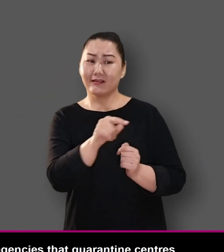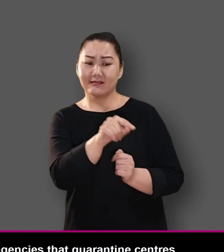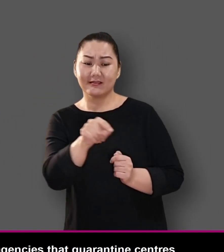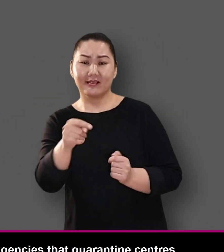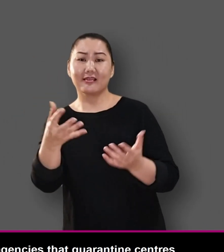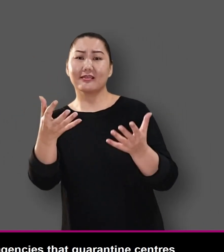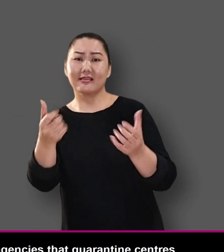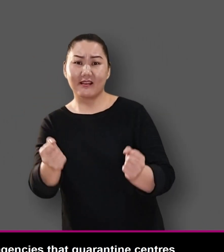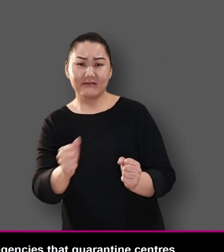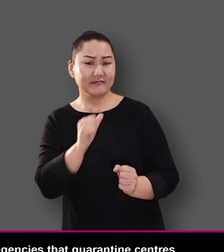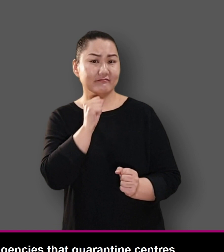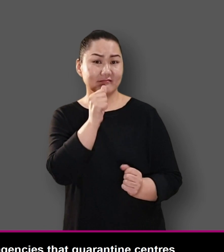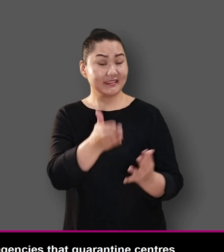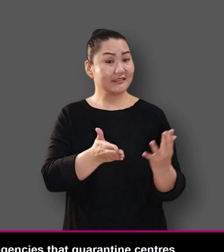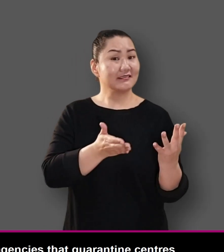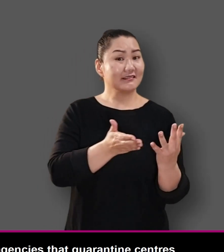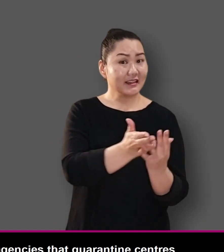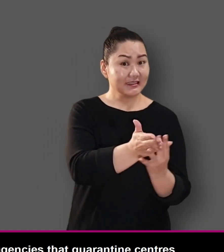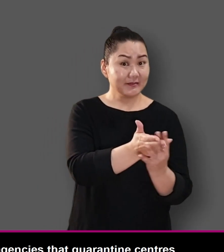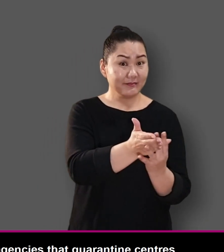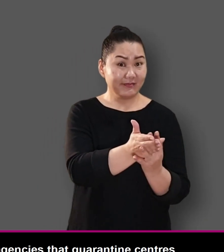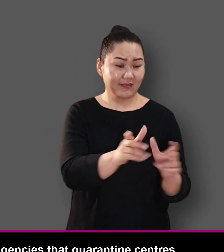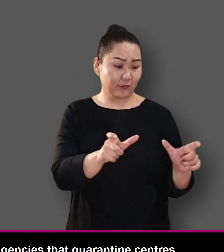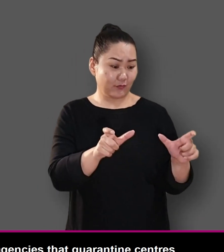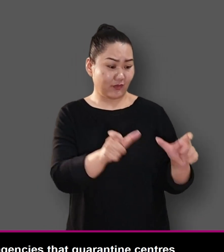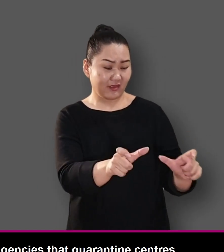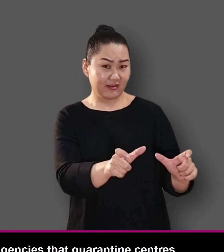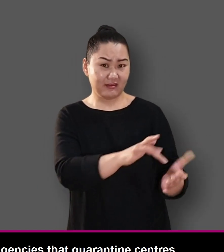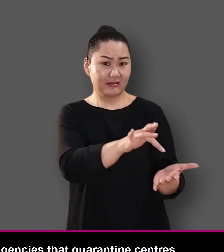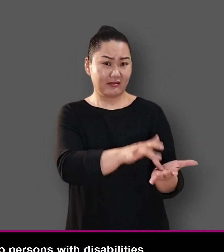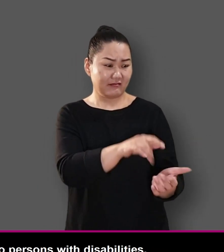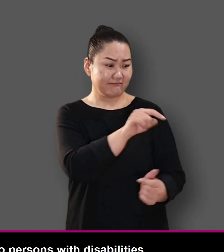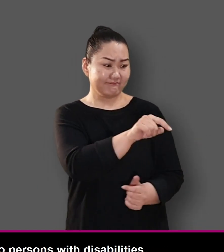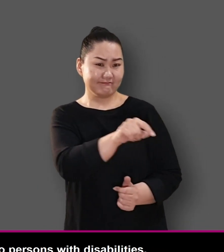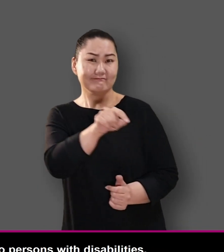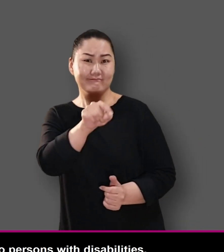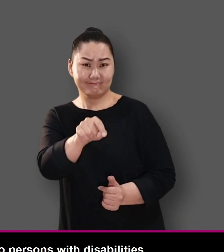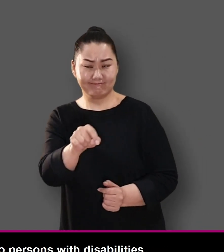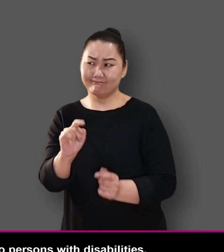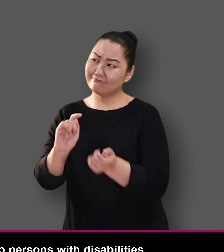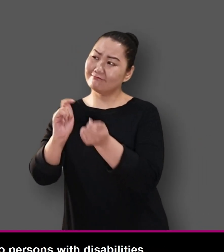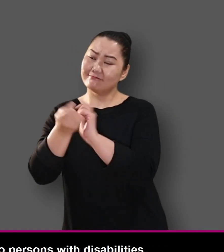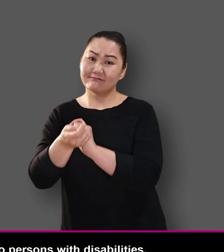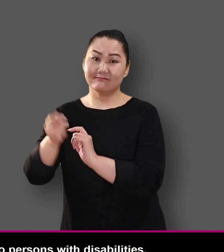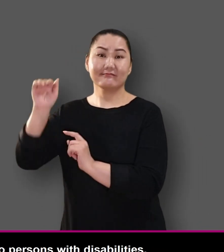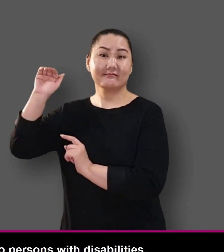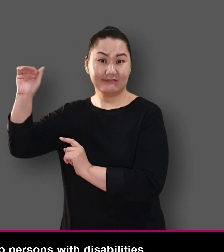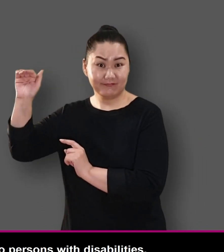They alerted government agencies that quarantine centers were not accessible to persons with